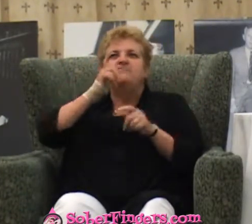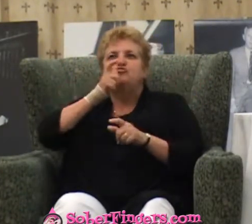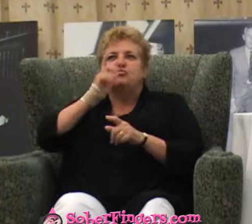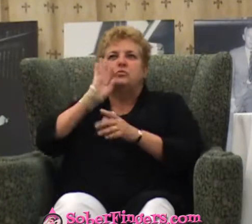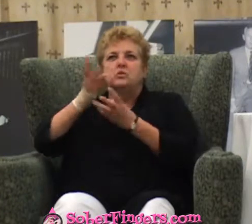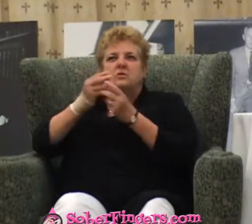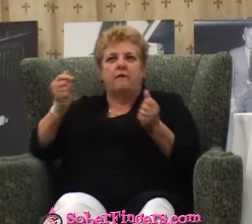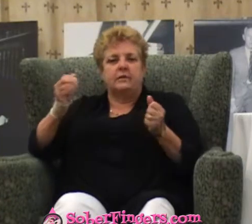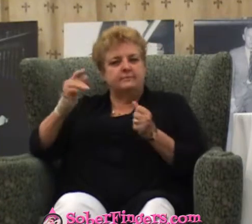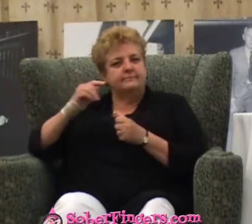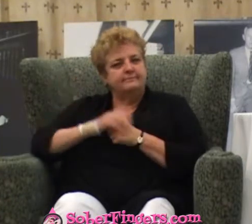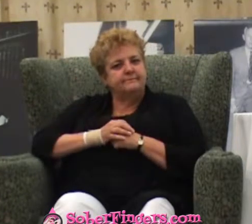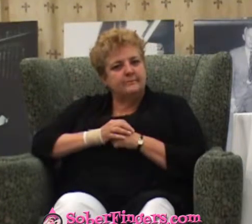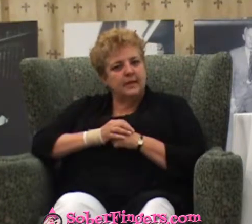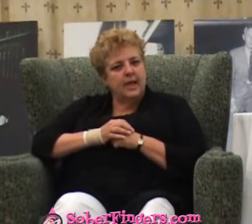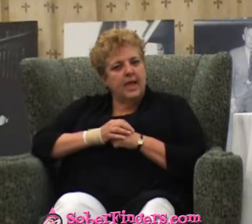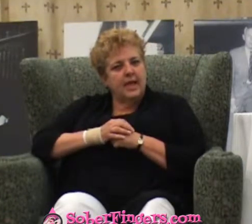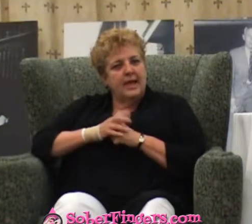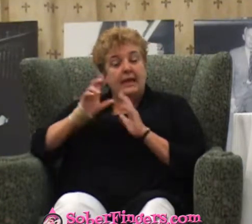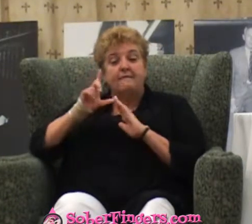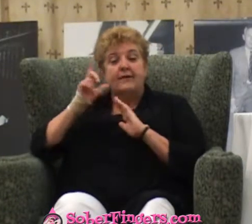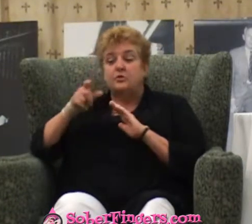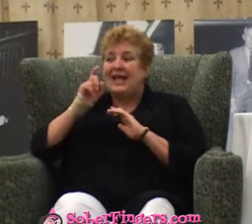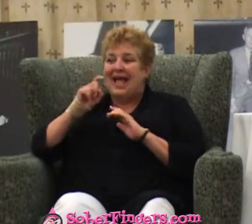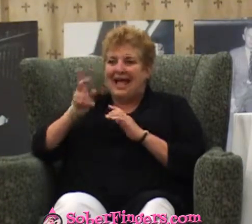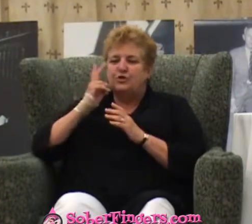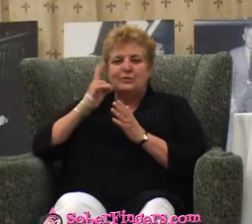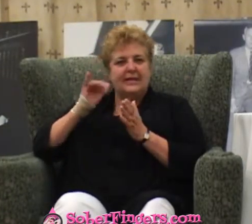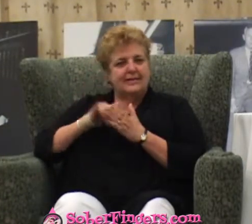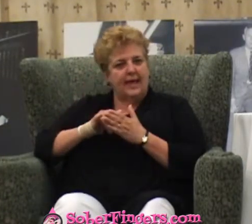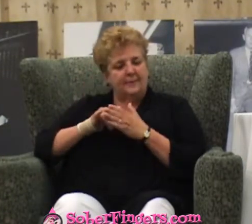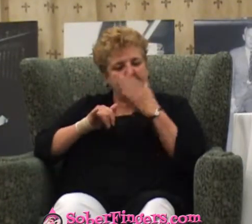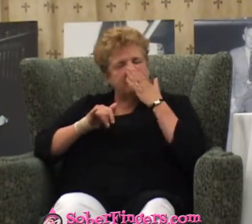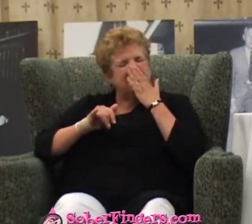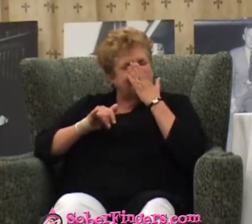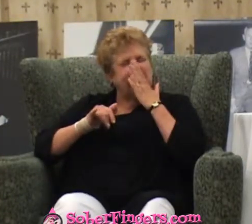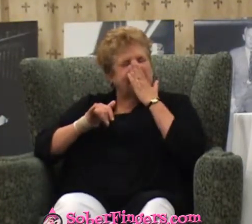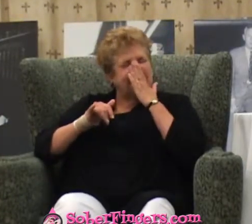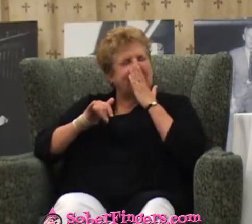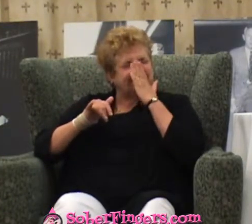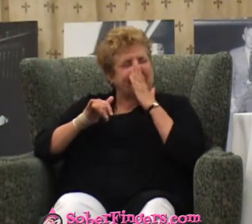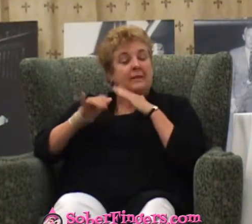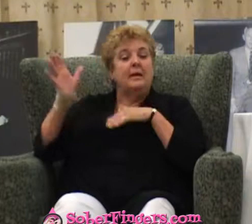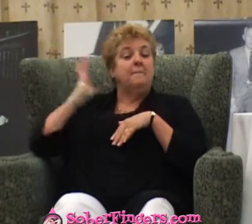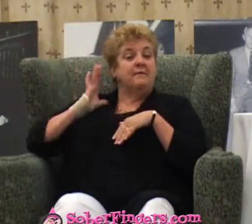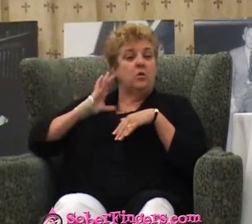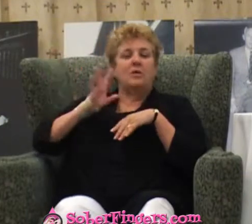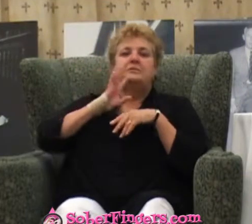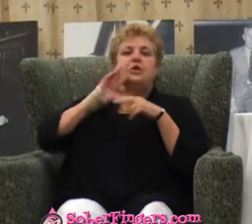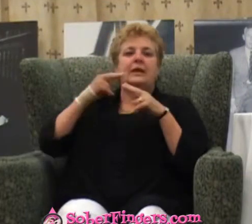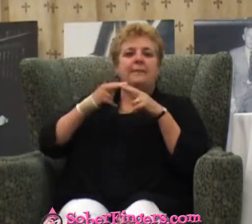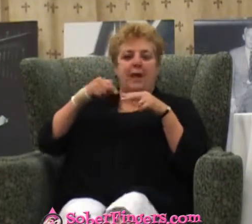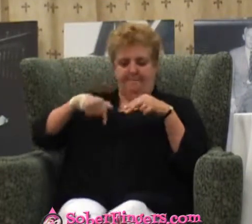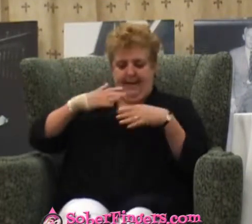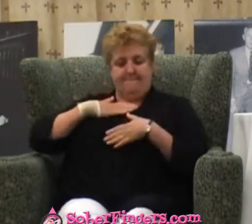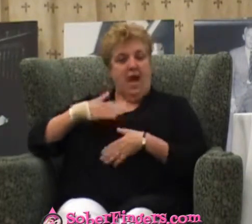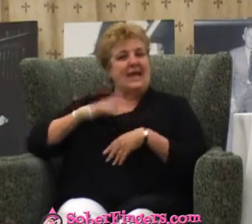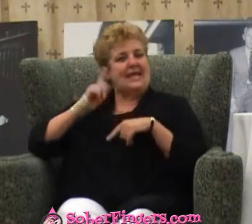And eventually I had to really see that, you know, when I was talking about it earlier, this body that can't process alcohol, this mind that